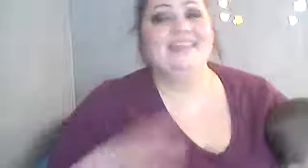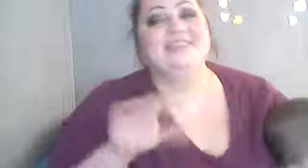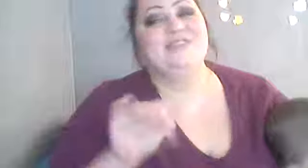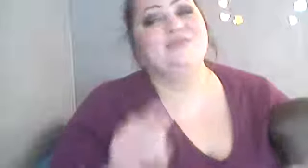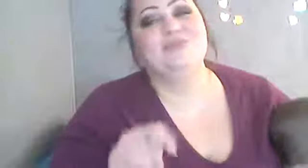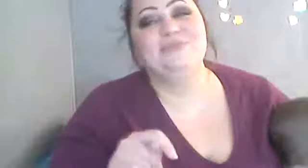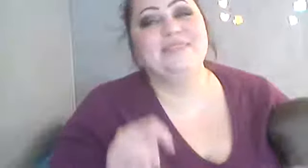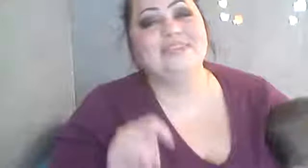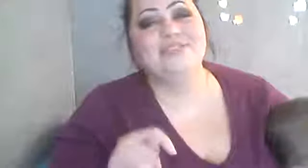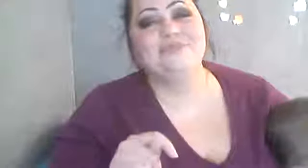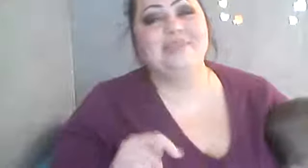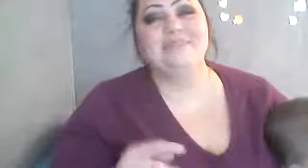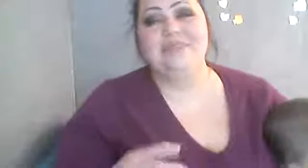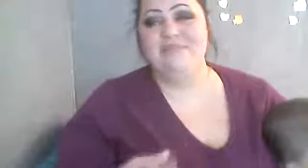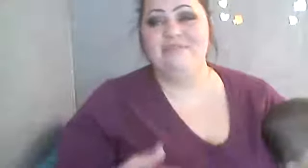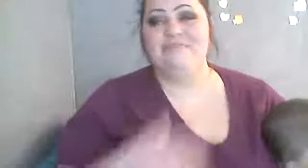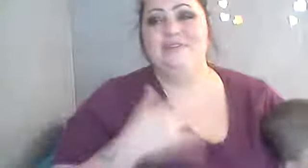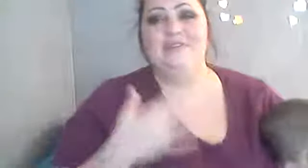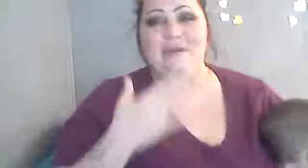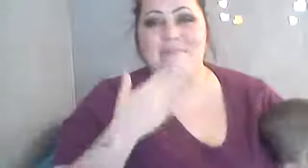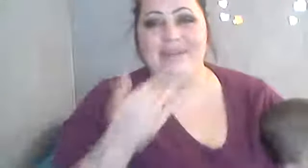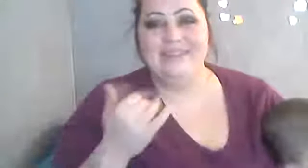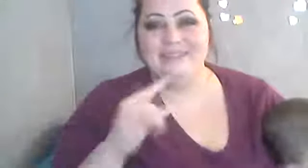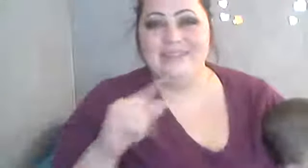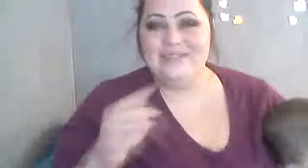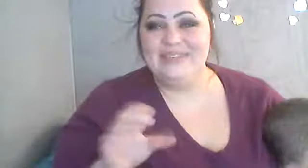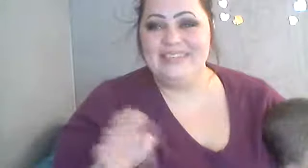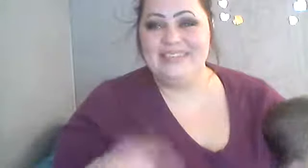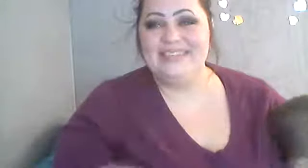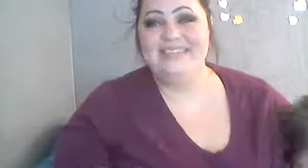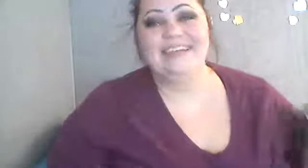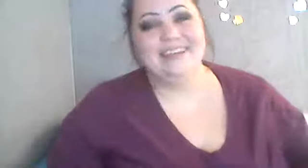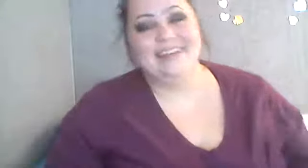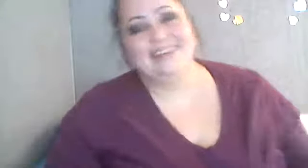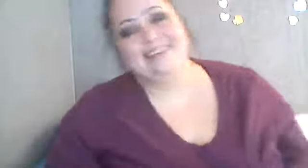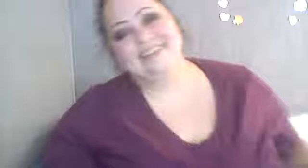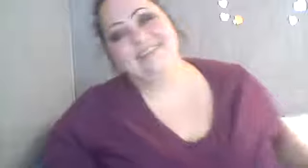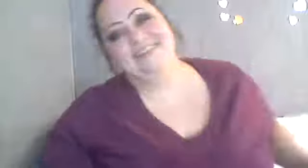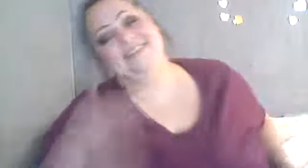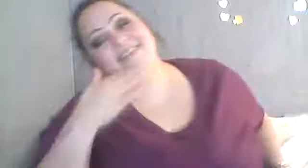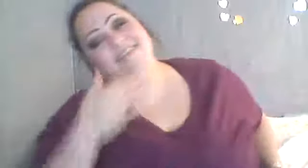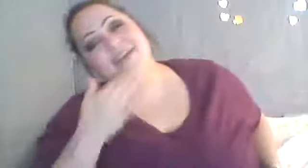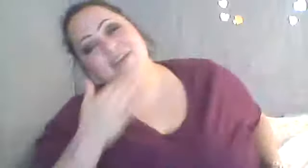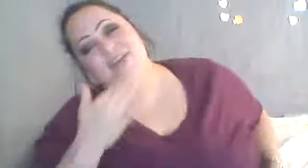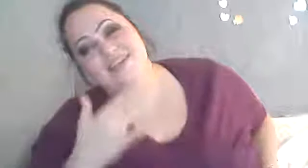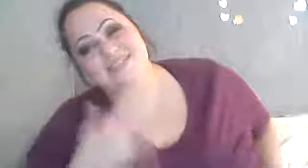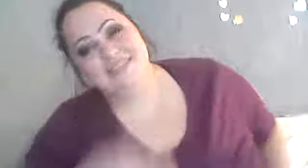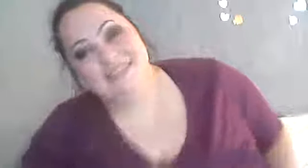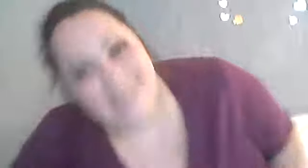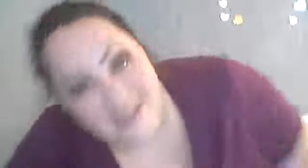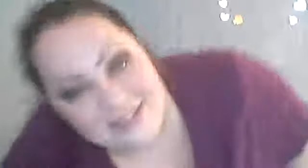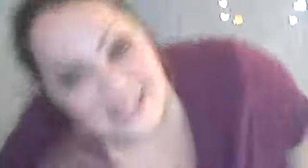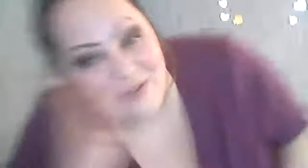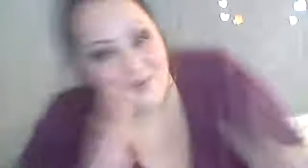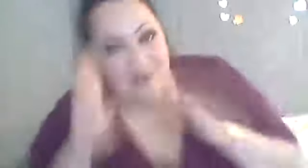This YouTube session really made me feel a lot better about doing this. Thank you guys. I was a little worried.